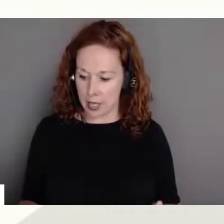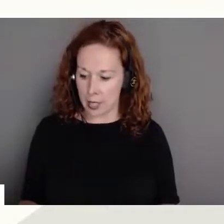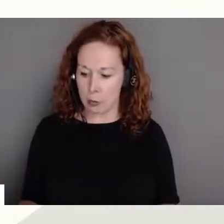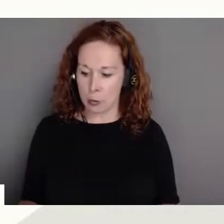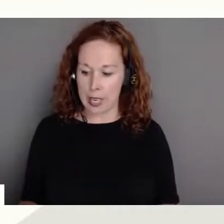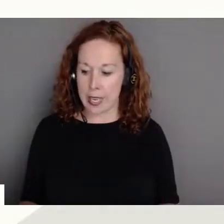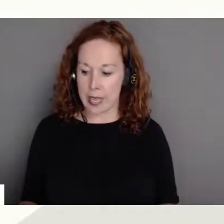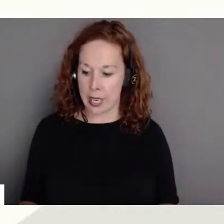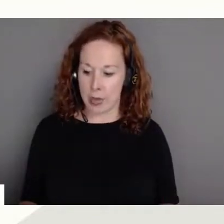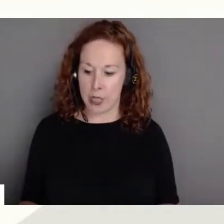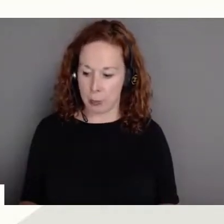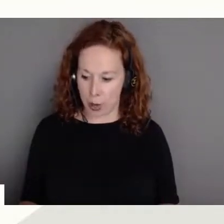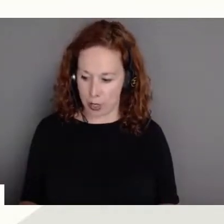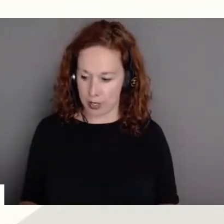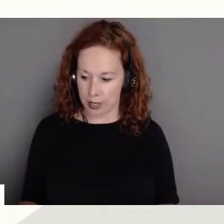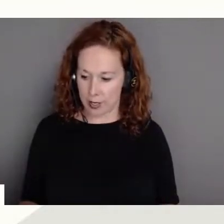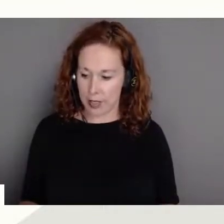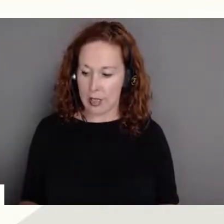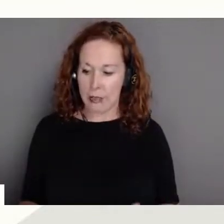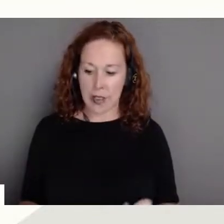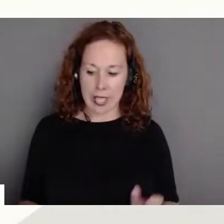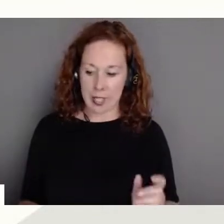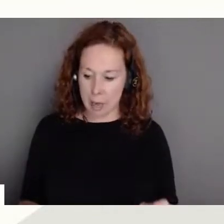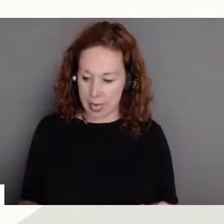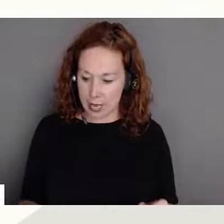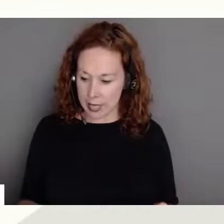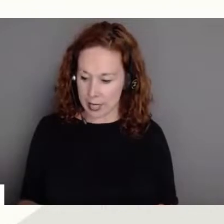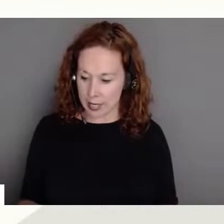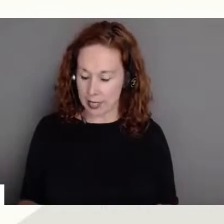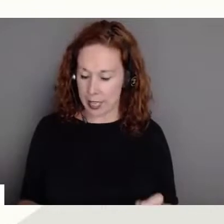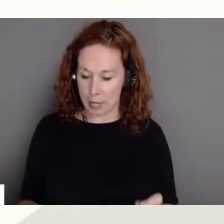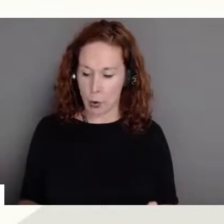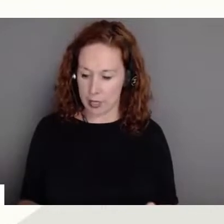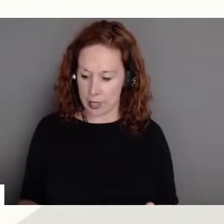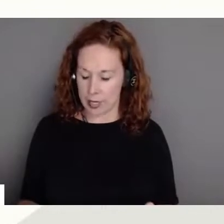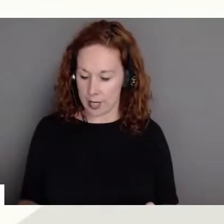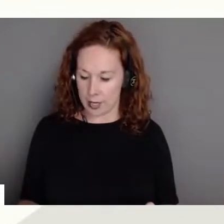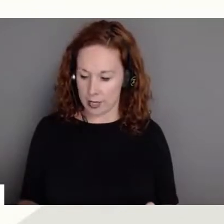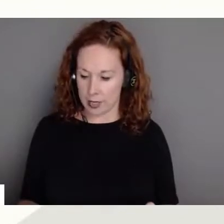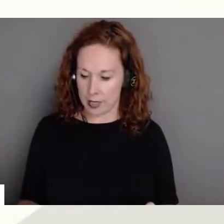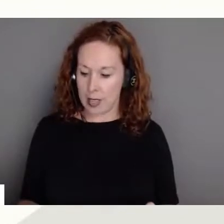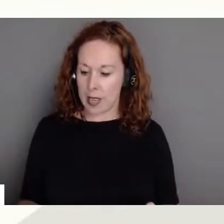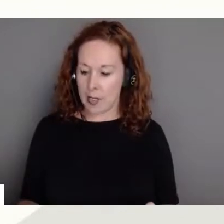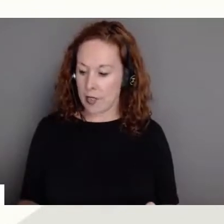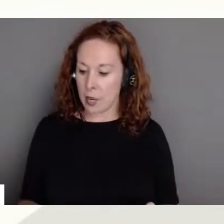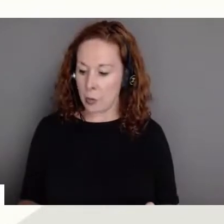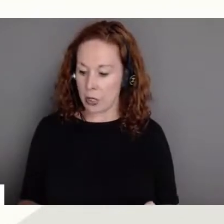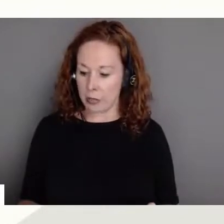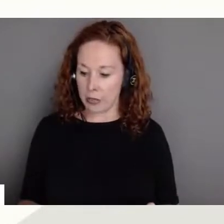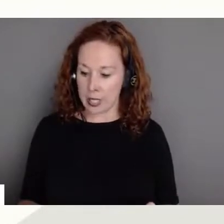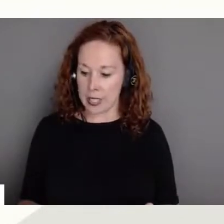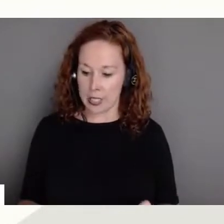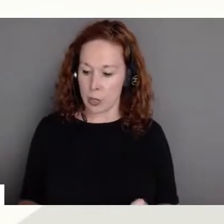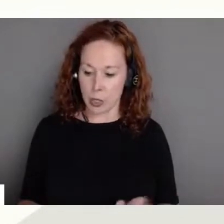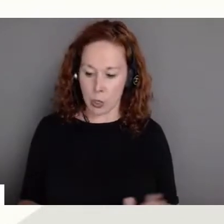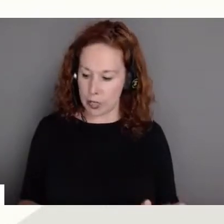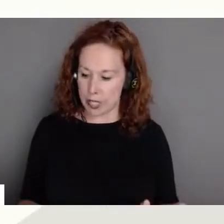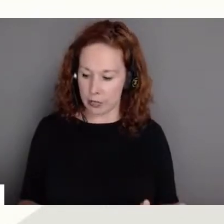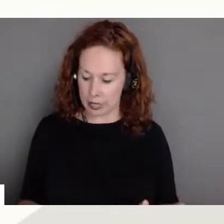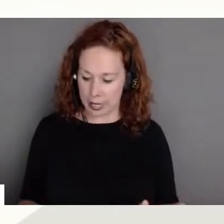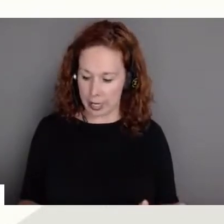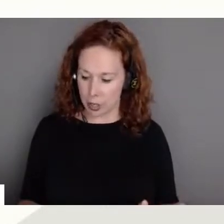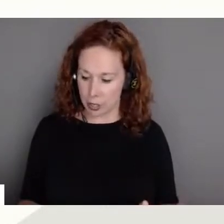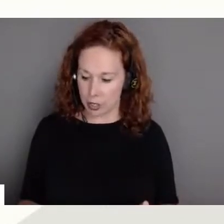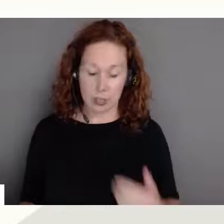what they hear, breaking it down into parts, finding the main idea and important details. Then they will convert it into a